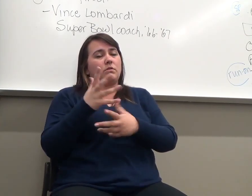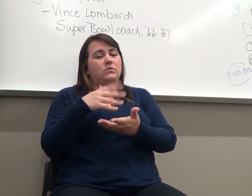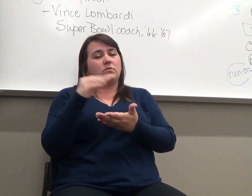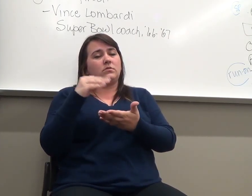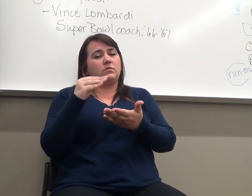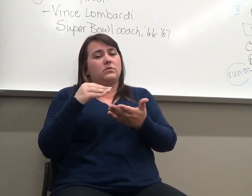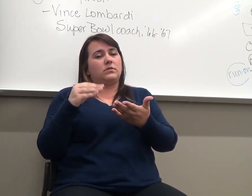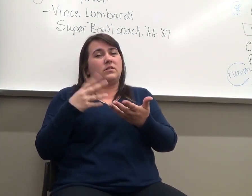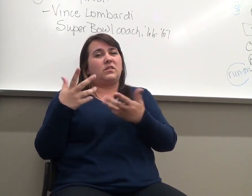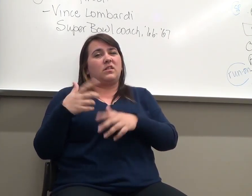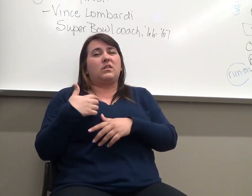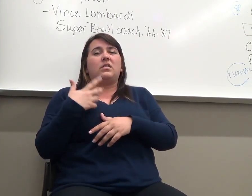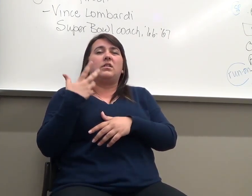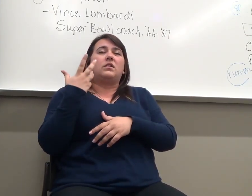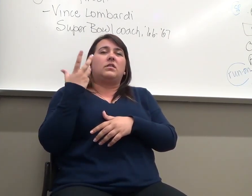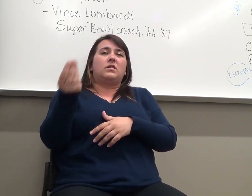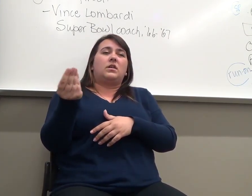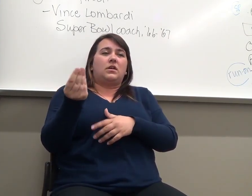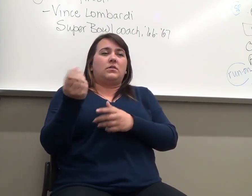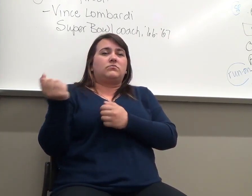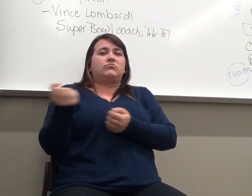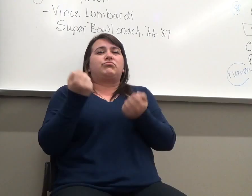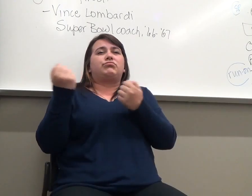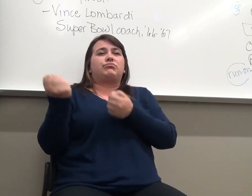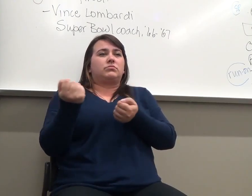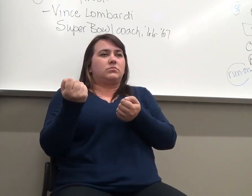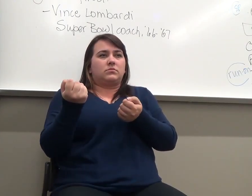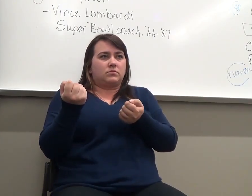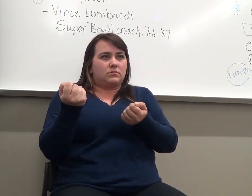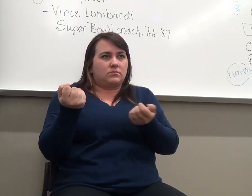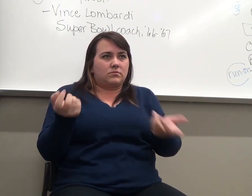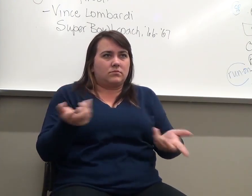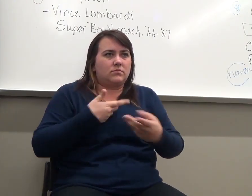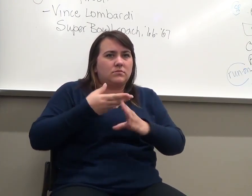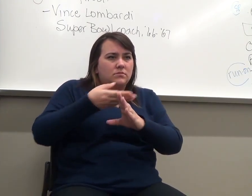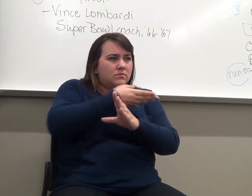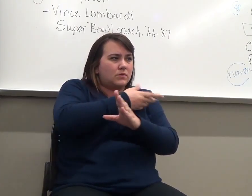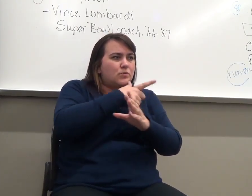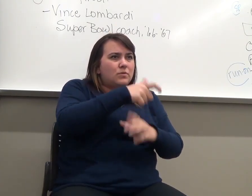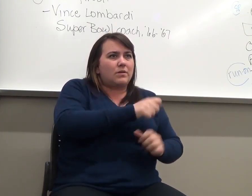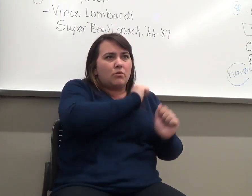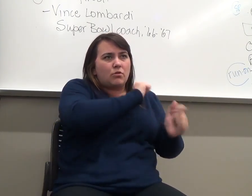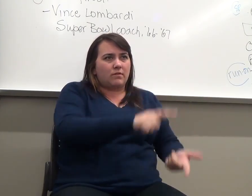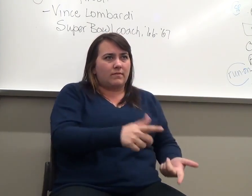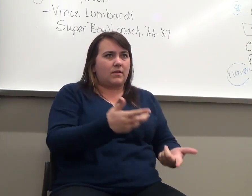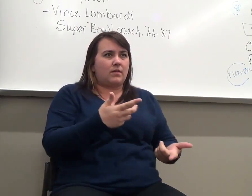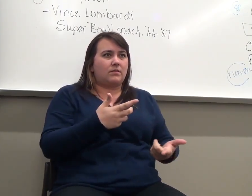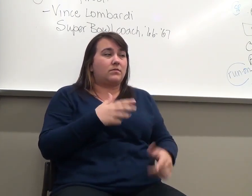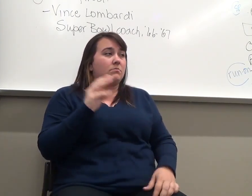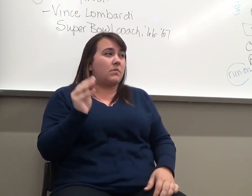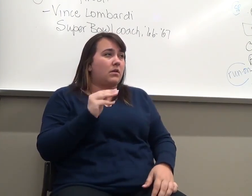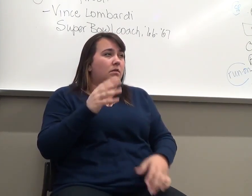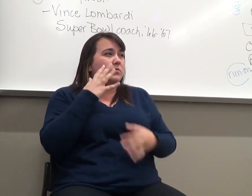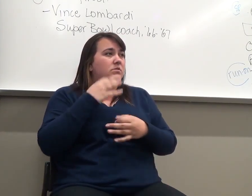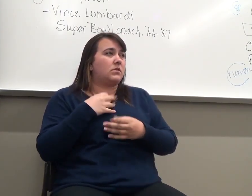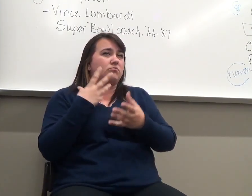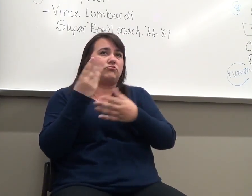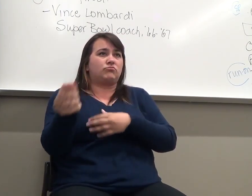How about that one? Yes. That, it works, okay? It's kind of, it looks like it's